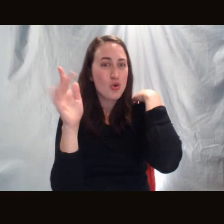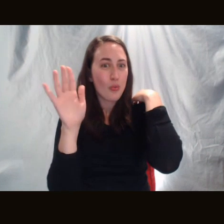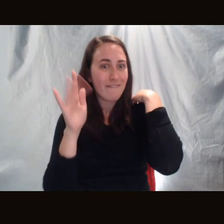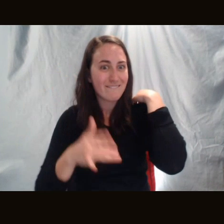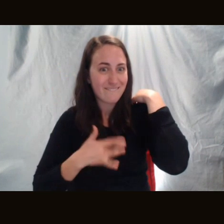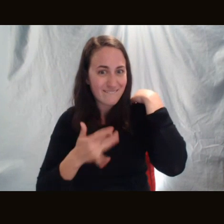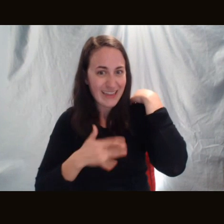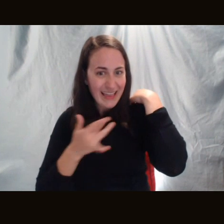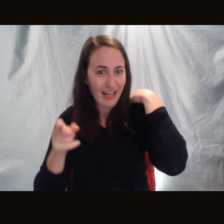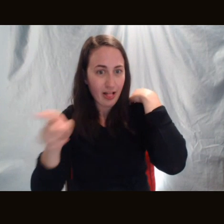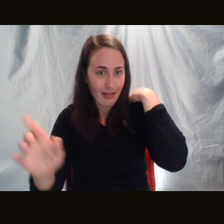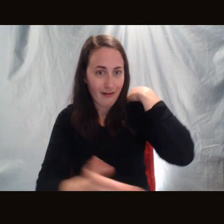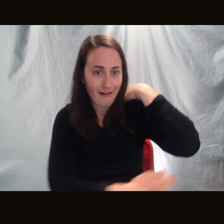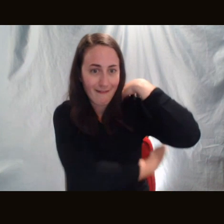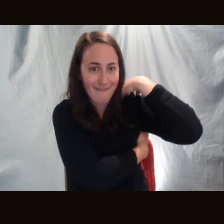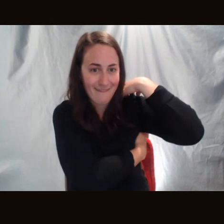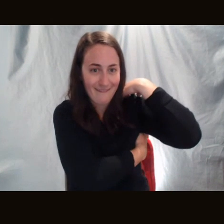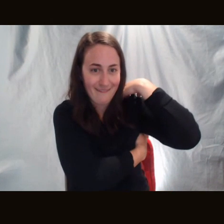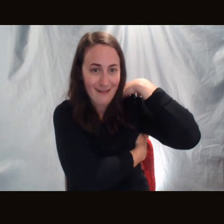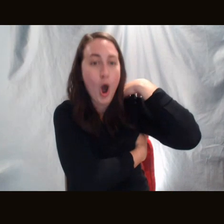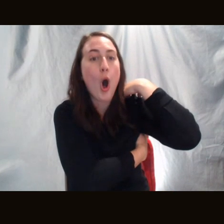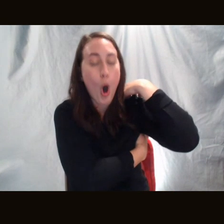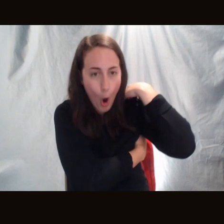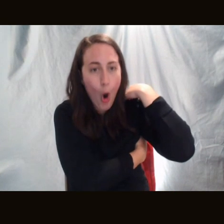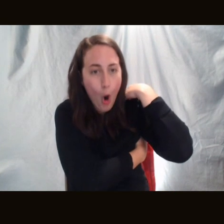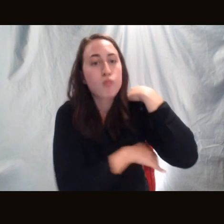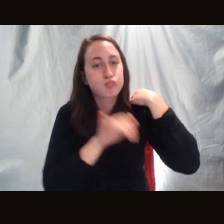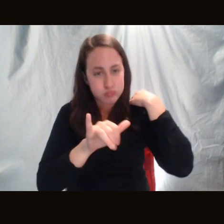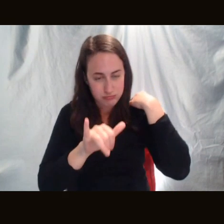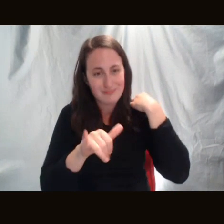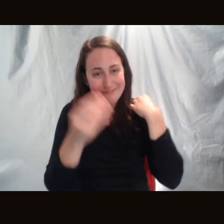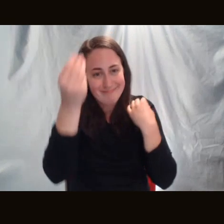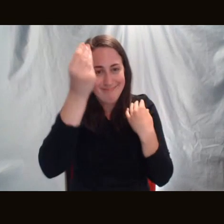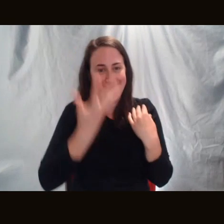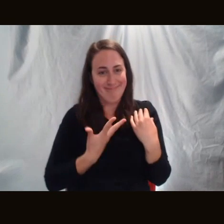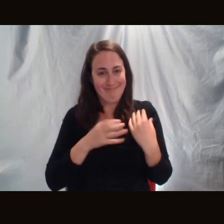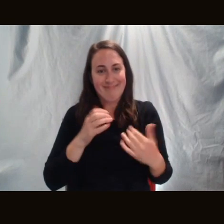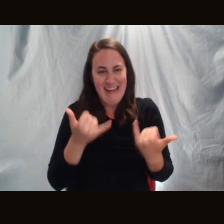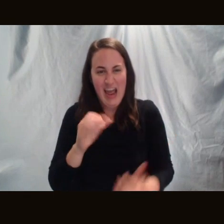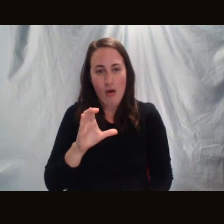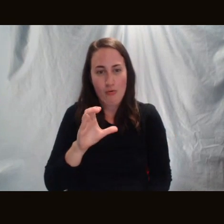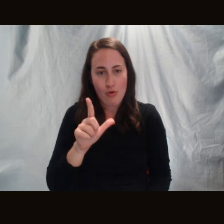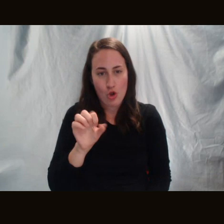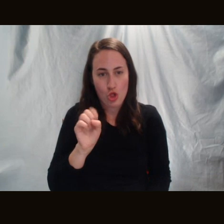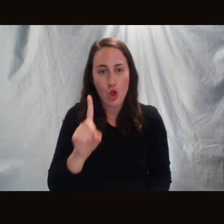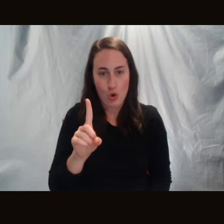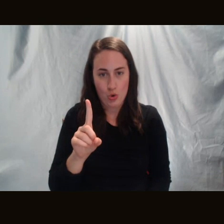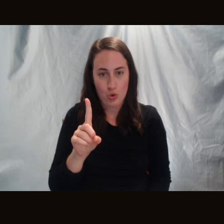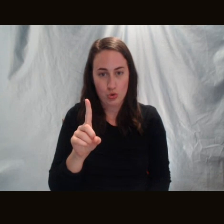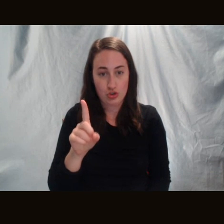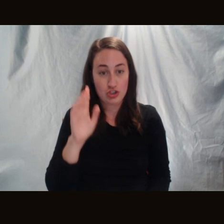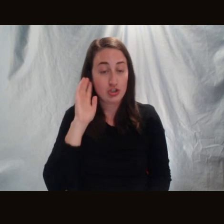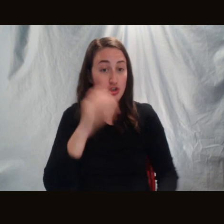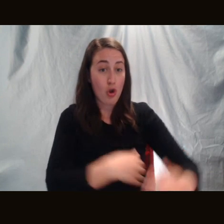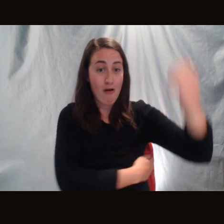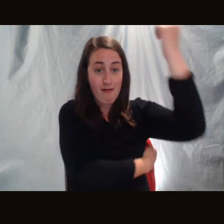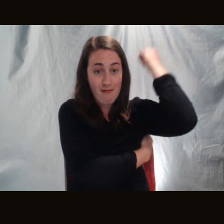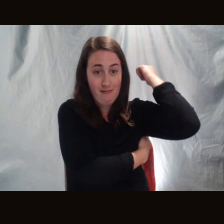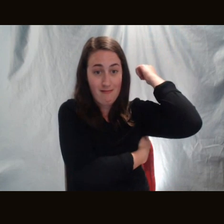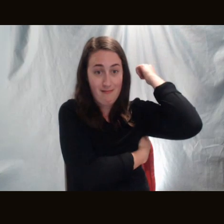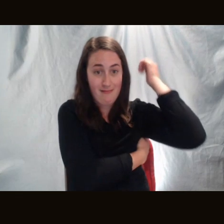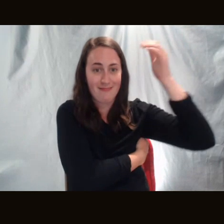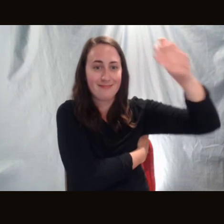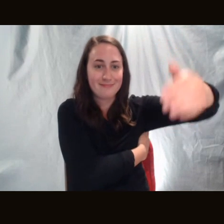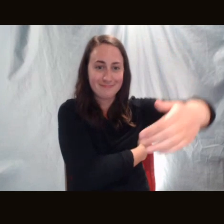in the way, which is an indication that we're going into closed position. So you're going to reach over onto the shoulder blade with